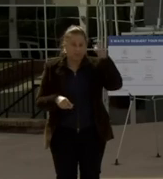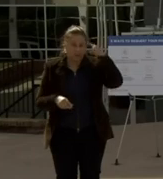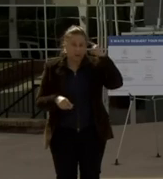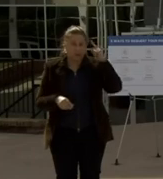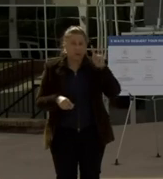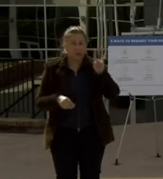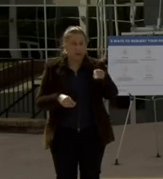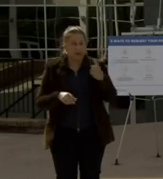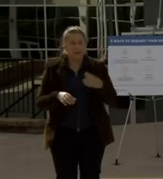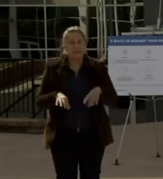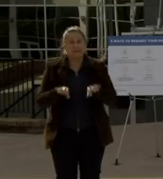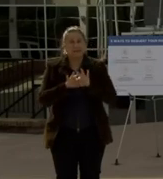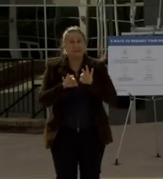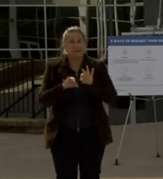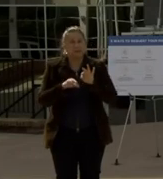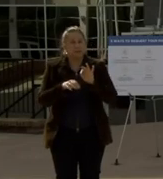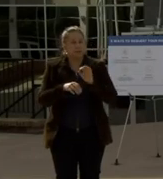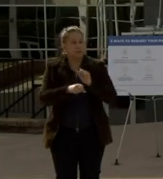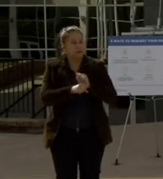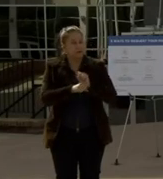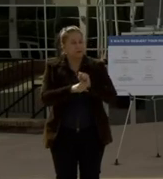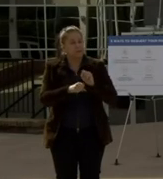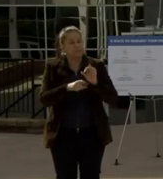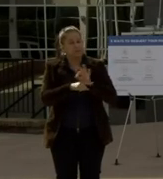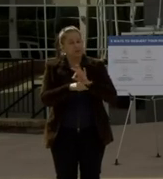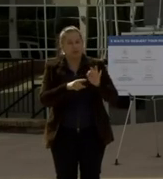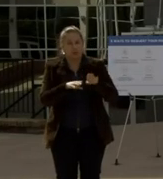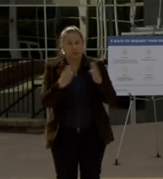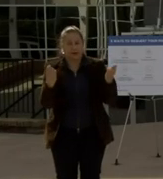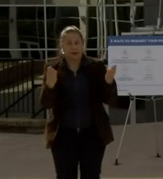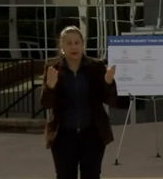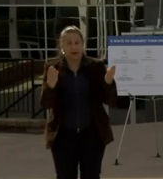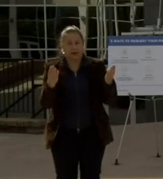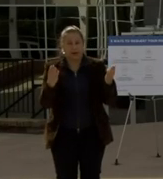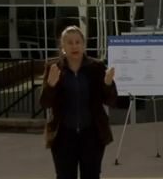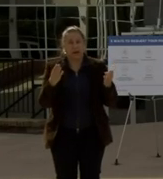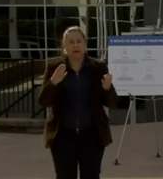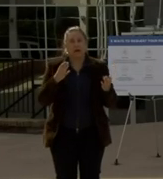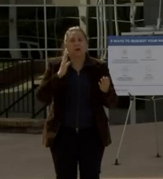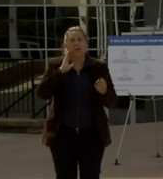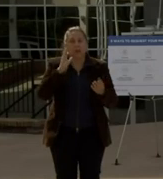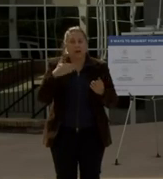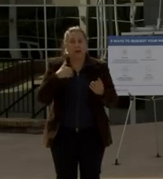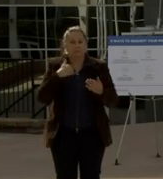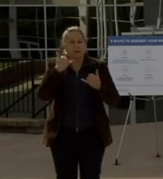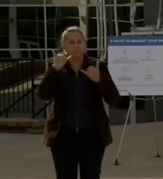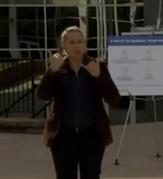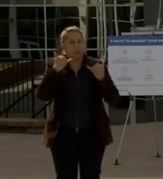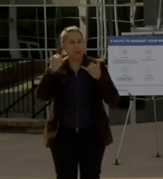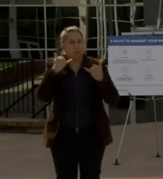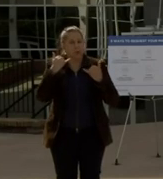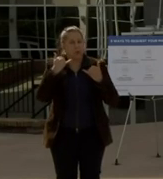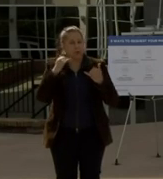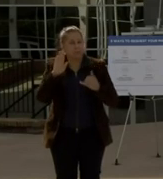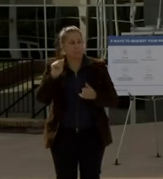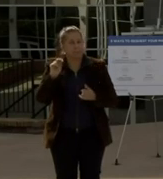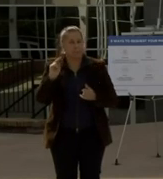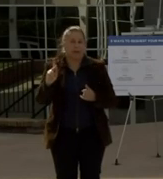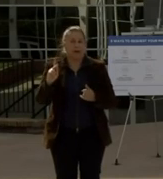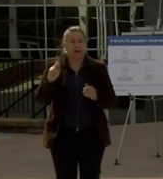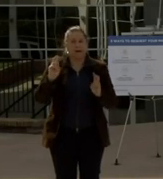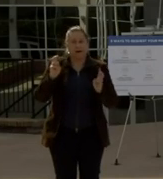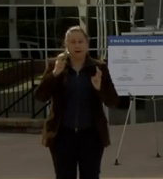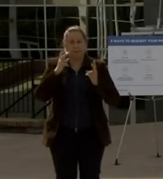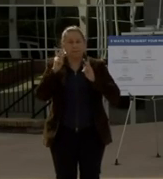We're also in the process of setting up phone banks to be able to handle the calls. But it's by far the best and easiest way would